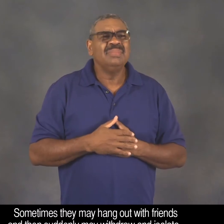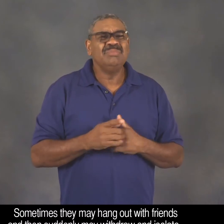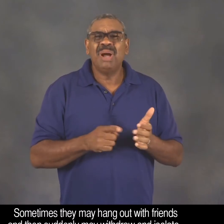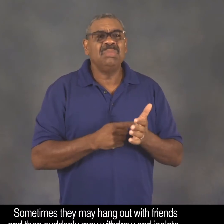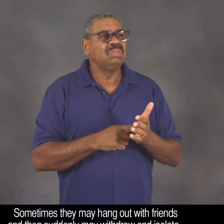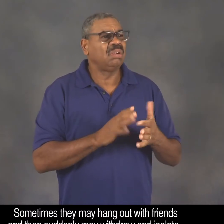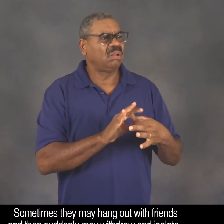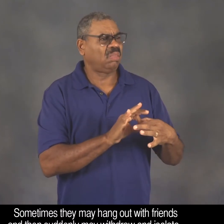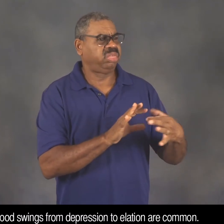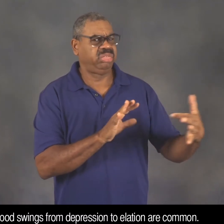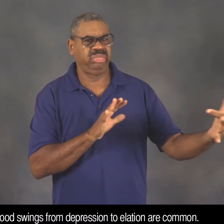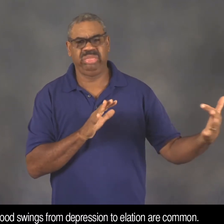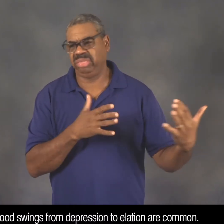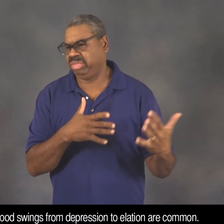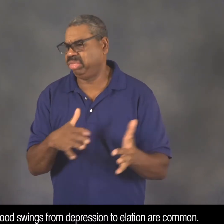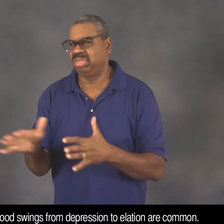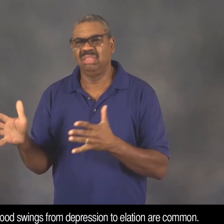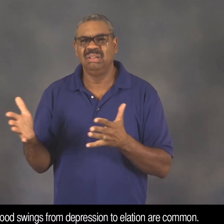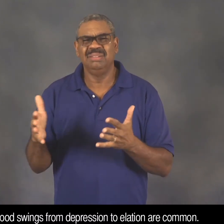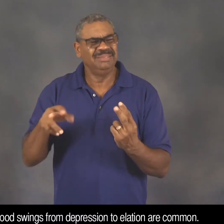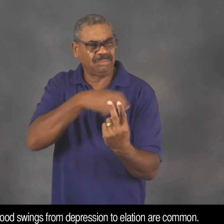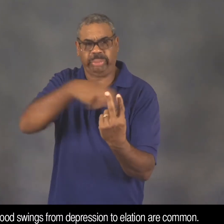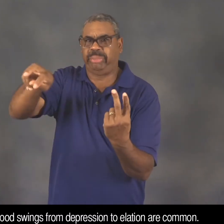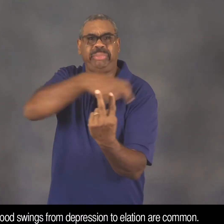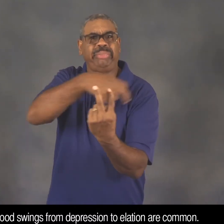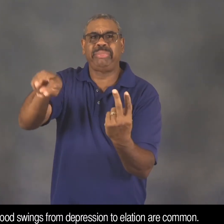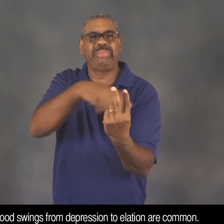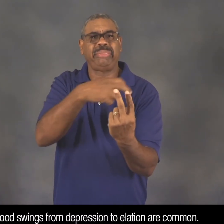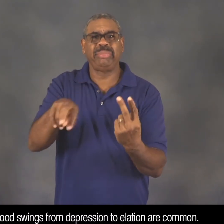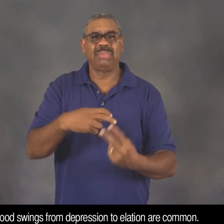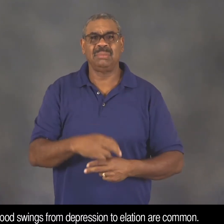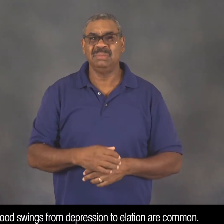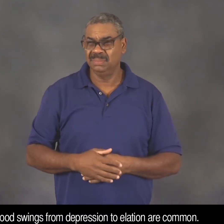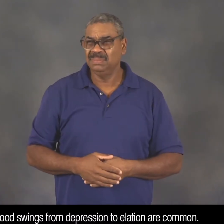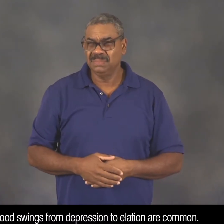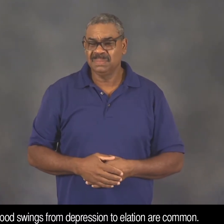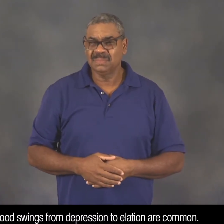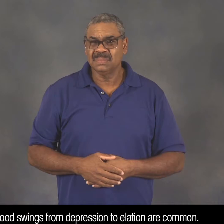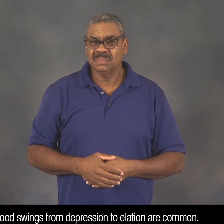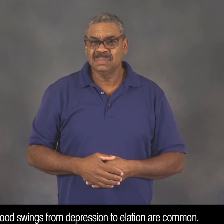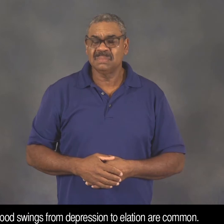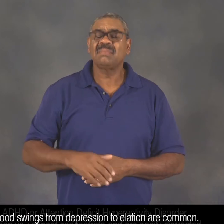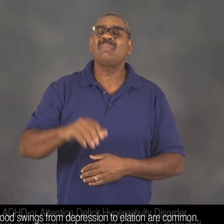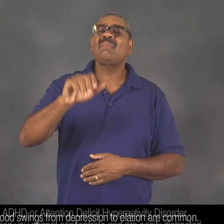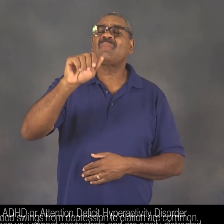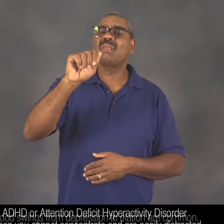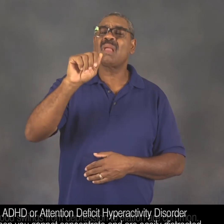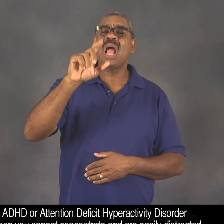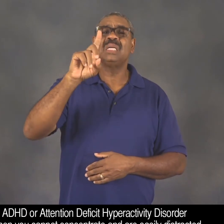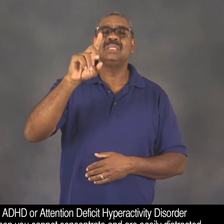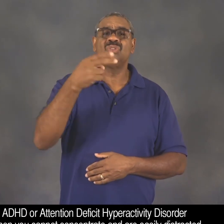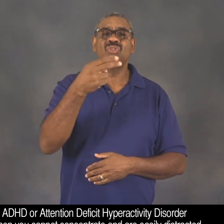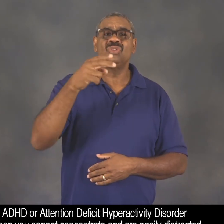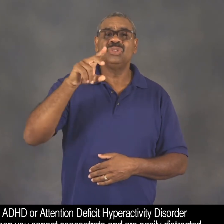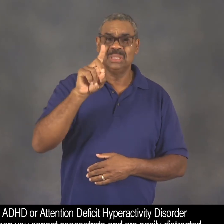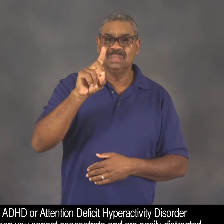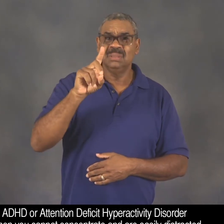withdraw and isolate. Mood swings from depression to elation are common.